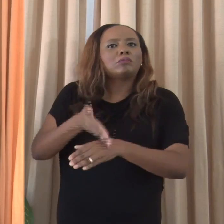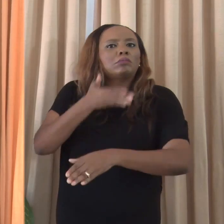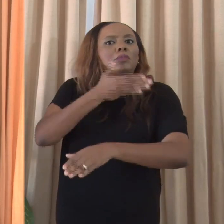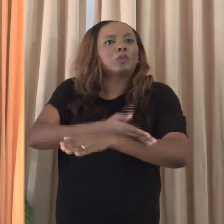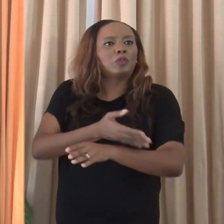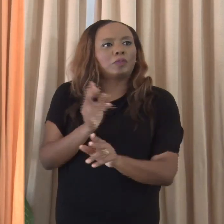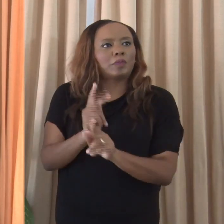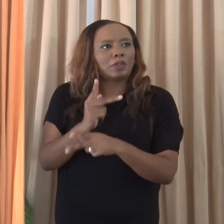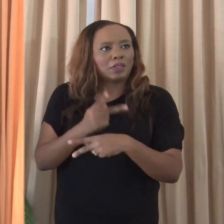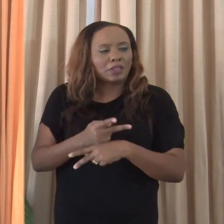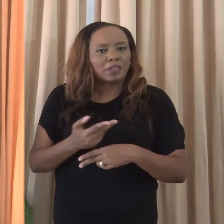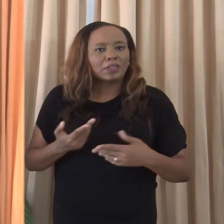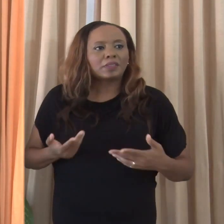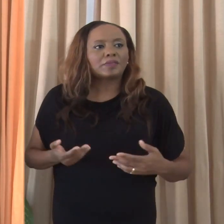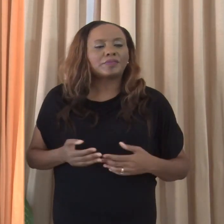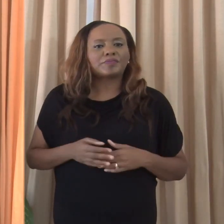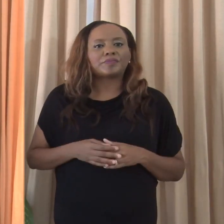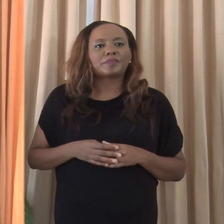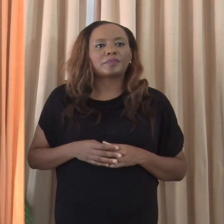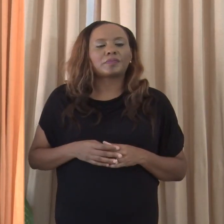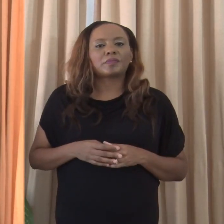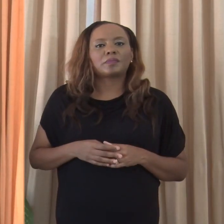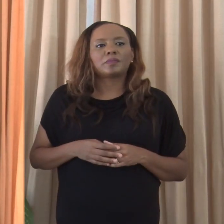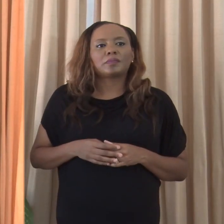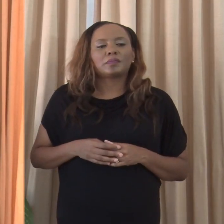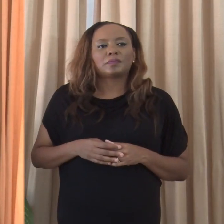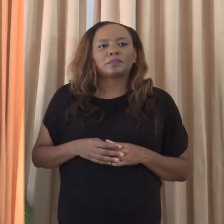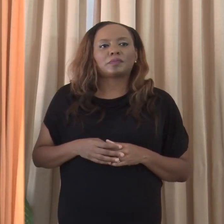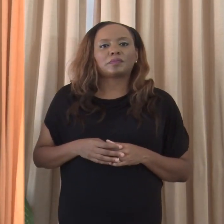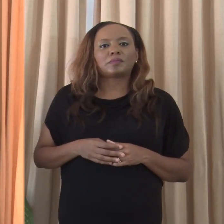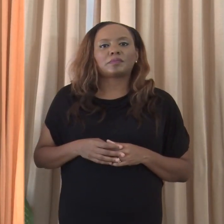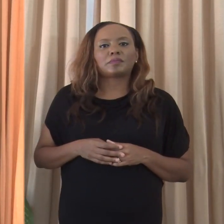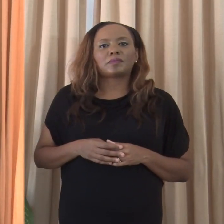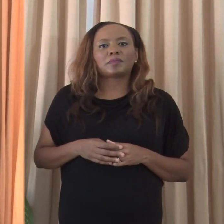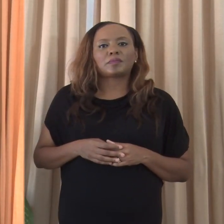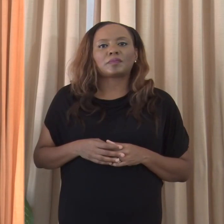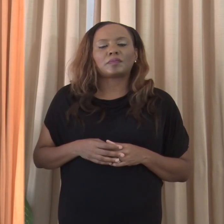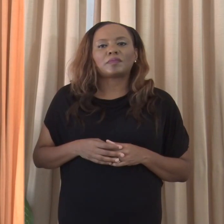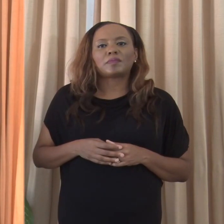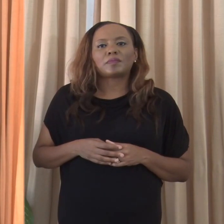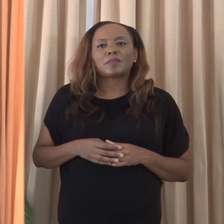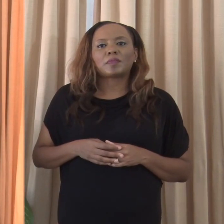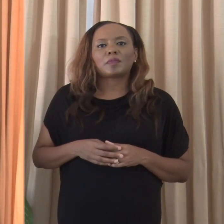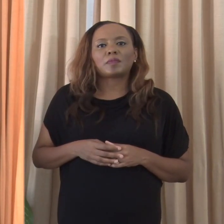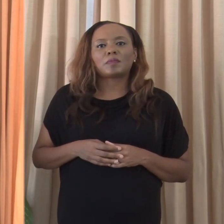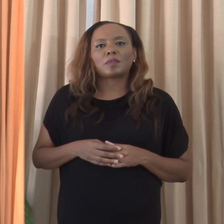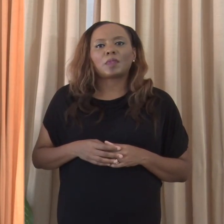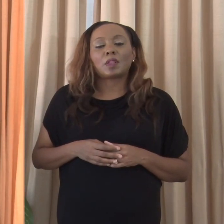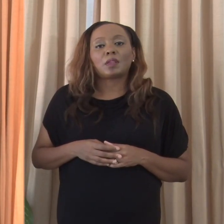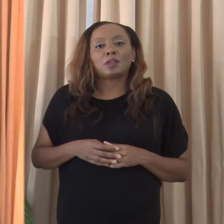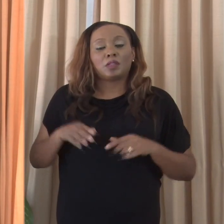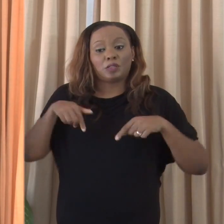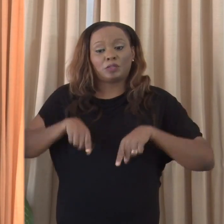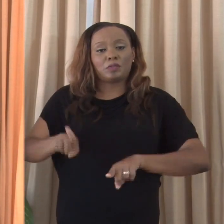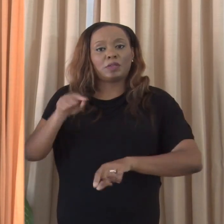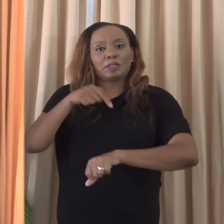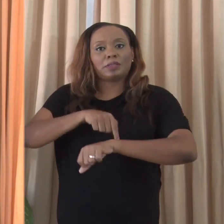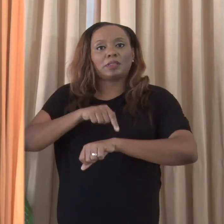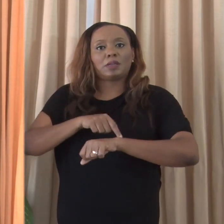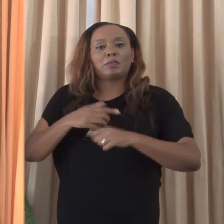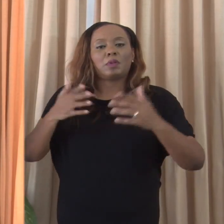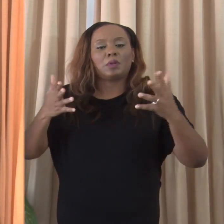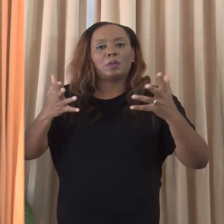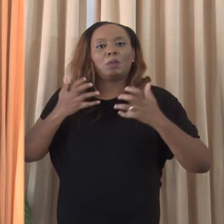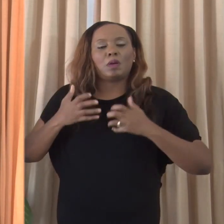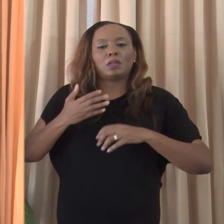made heavy weather about the fact that we have to try to make sure that we do not lose the attractions that we have during this crisis, but to preserve them